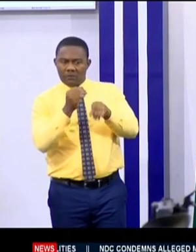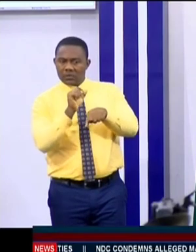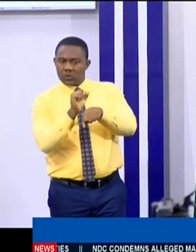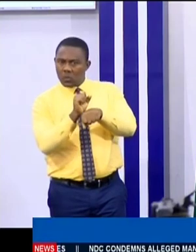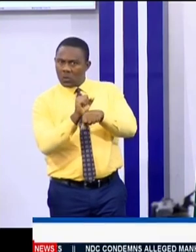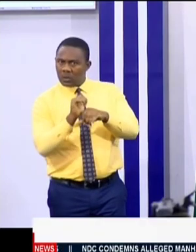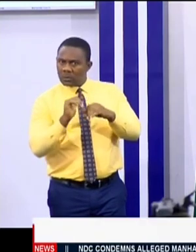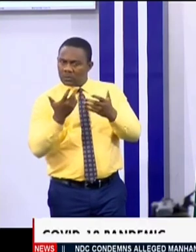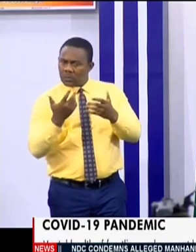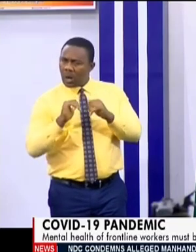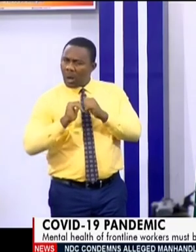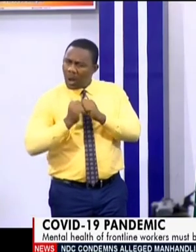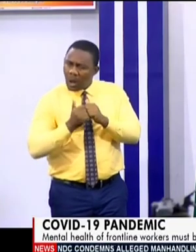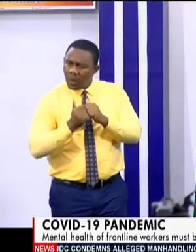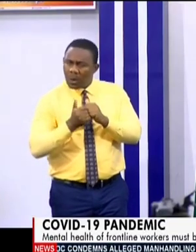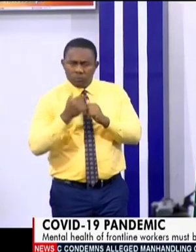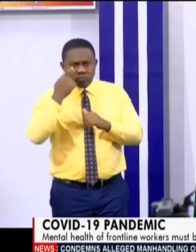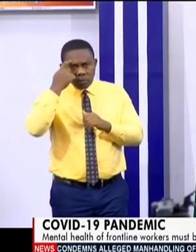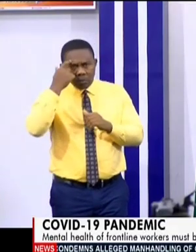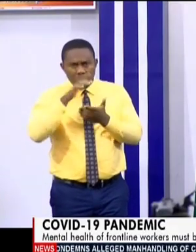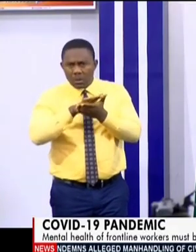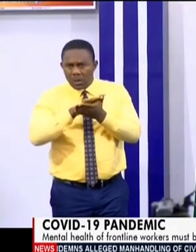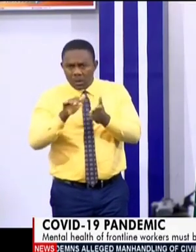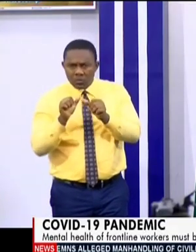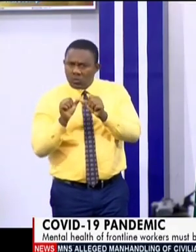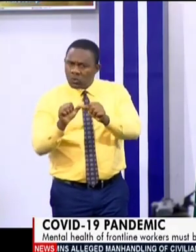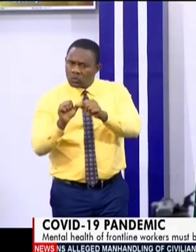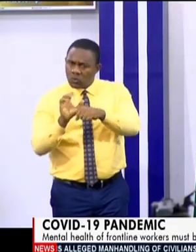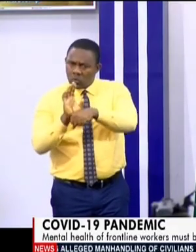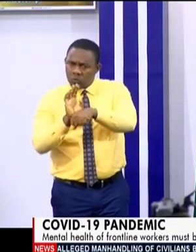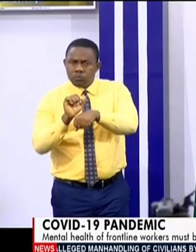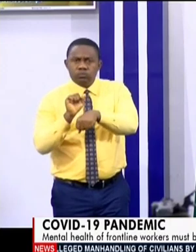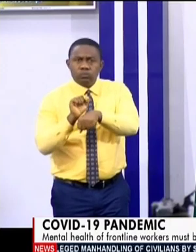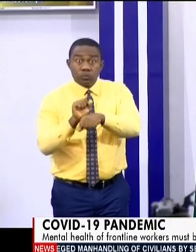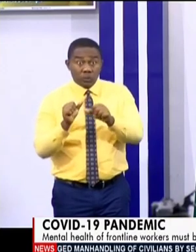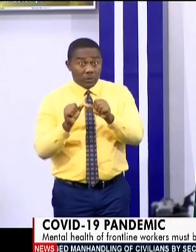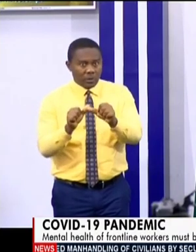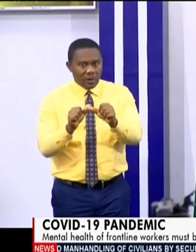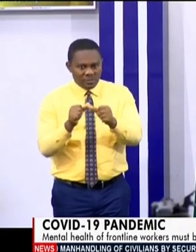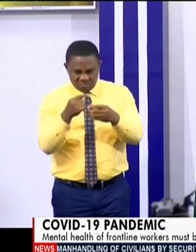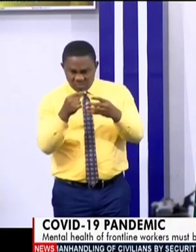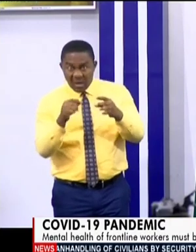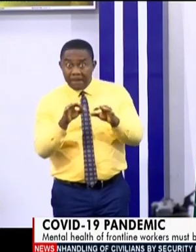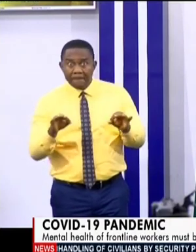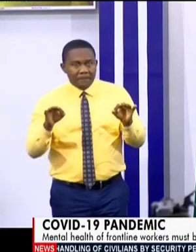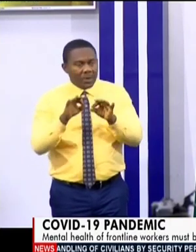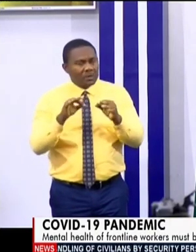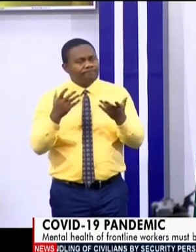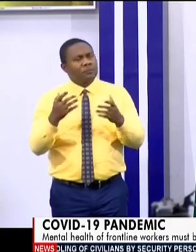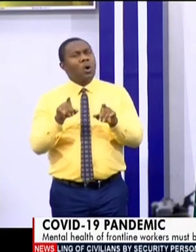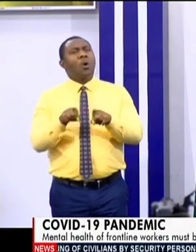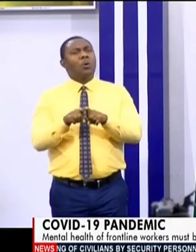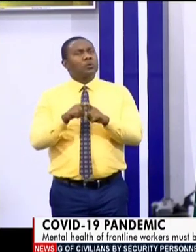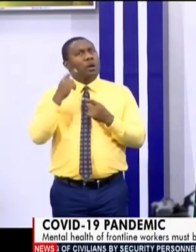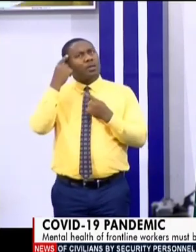steady business continuity, among others? These are all important parts. Think of the